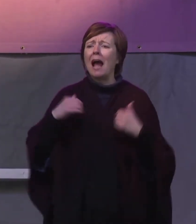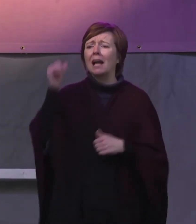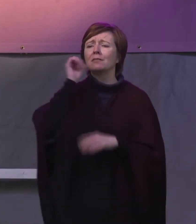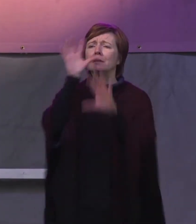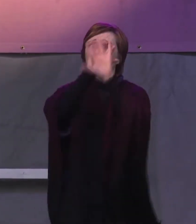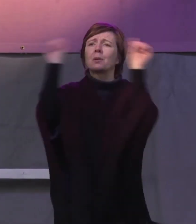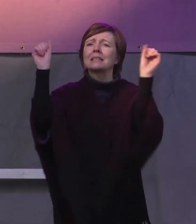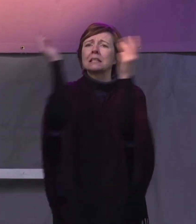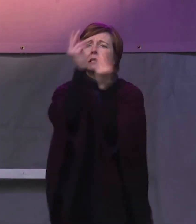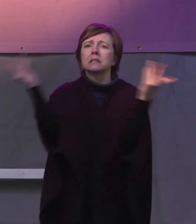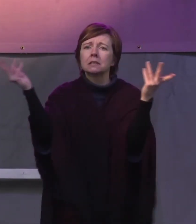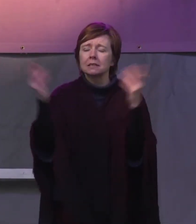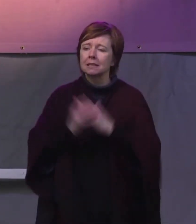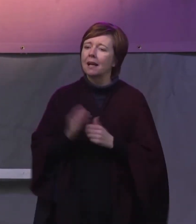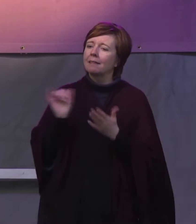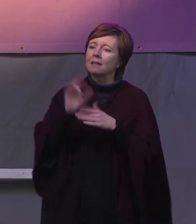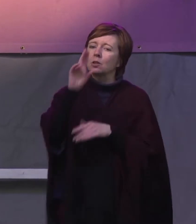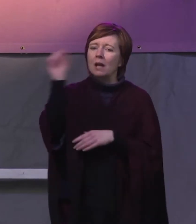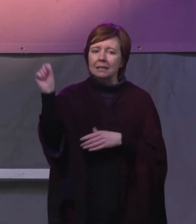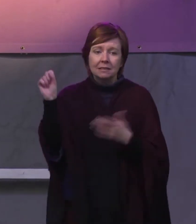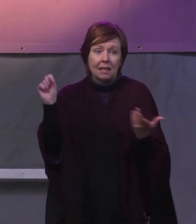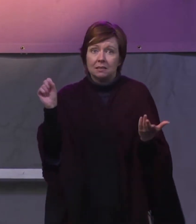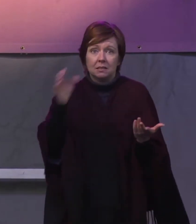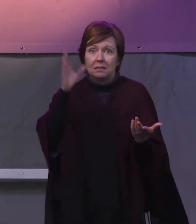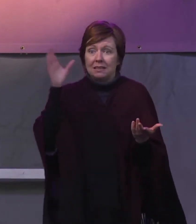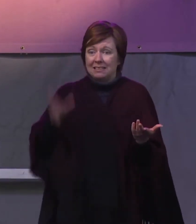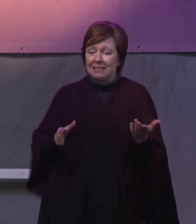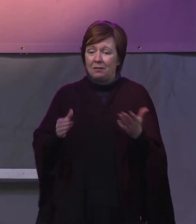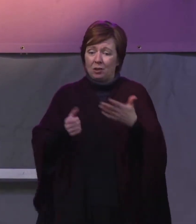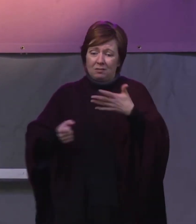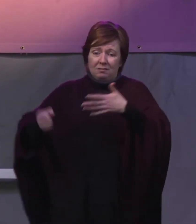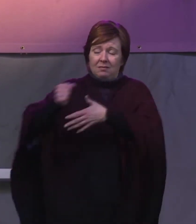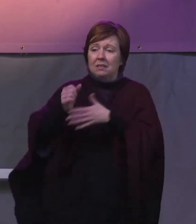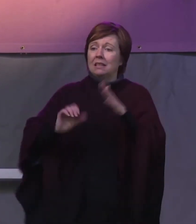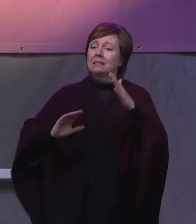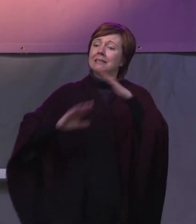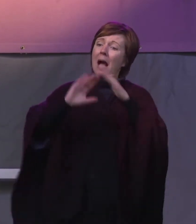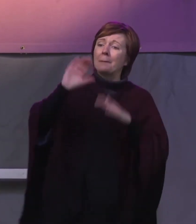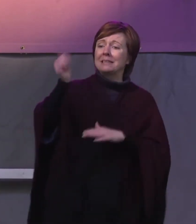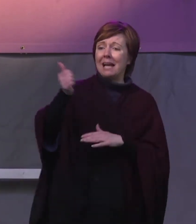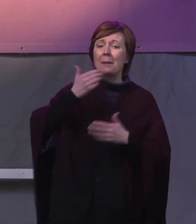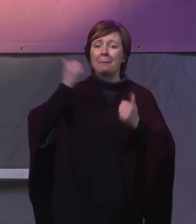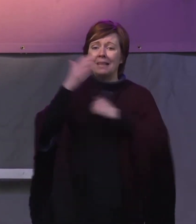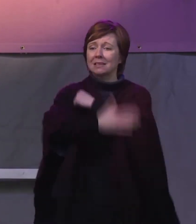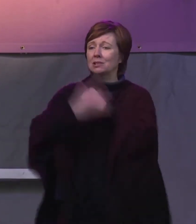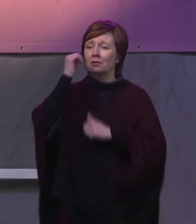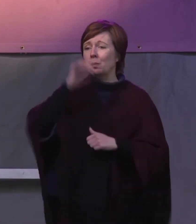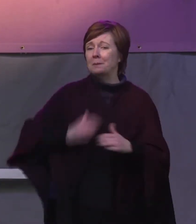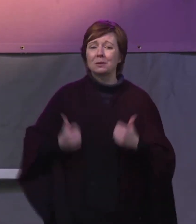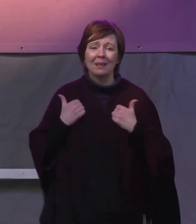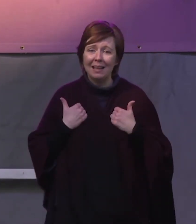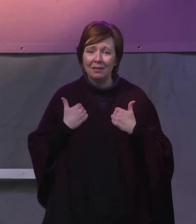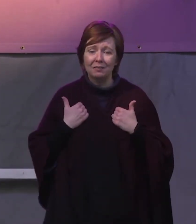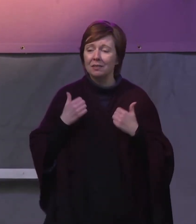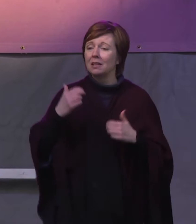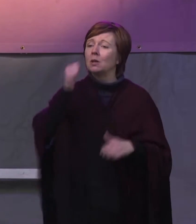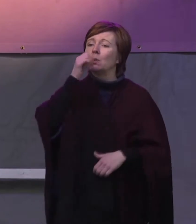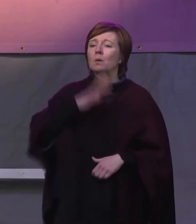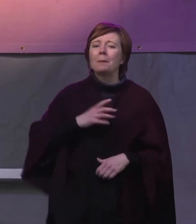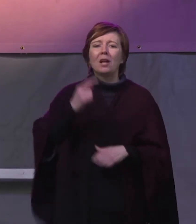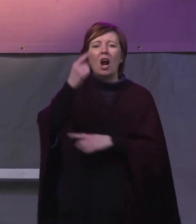female president, that the United States is never ranked in the top 10 best countries for women to live. Women are half of